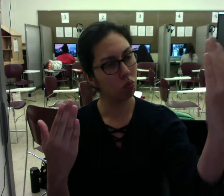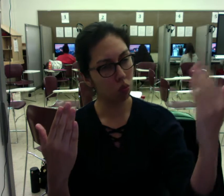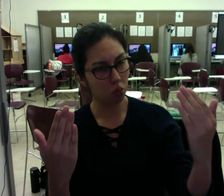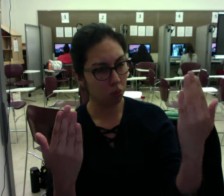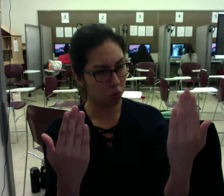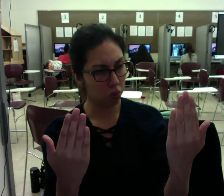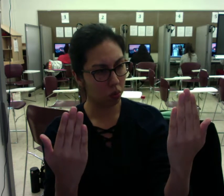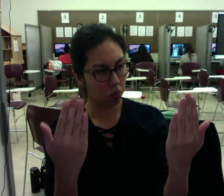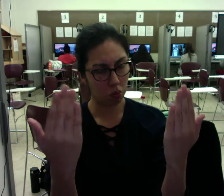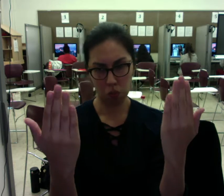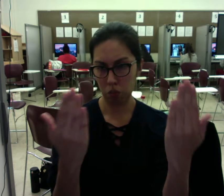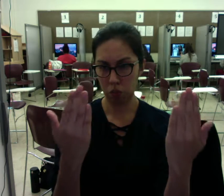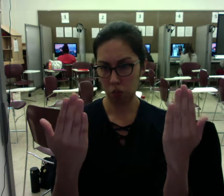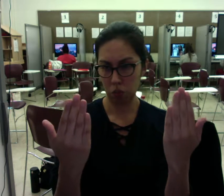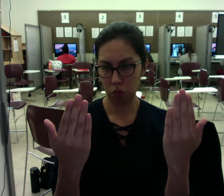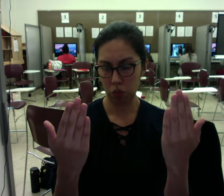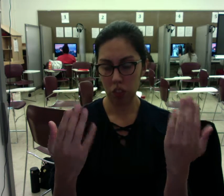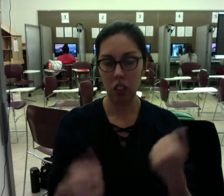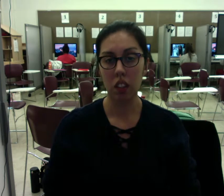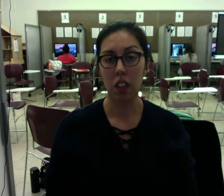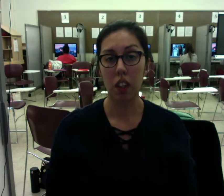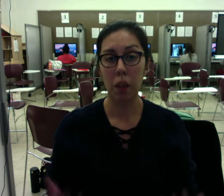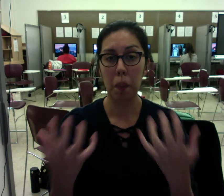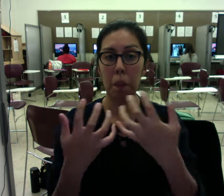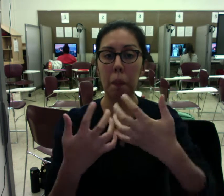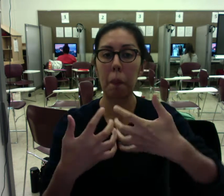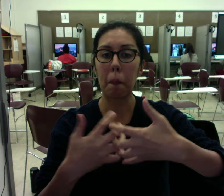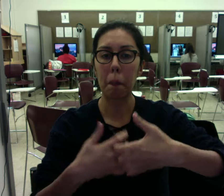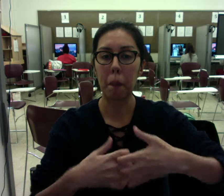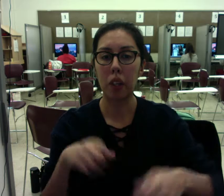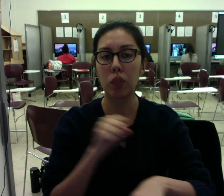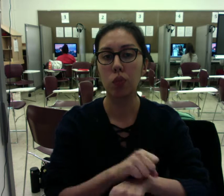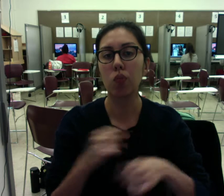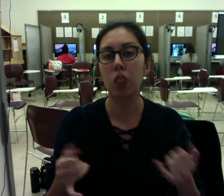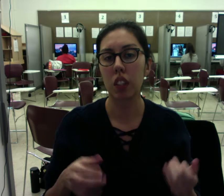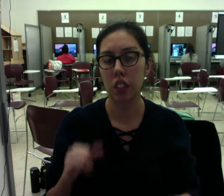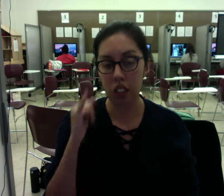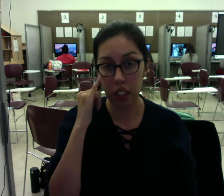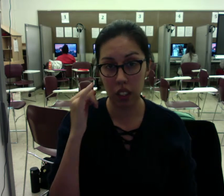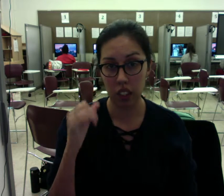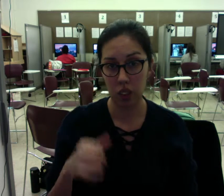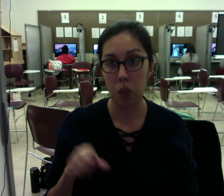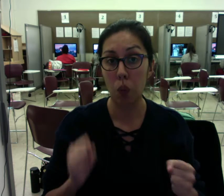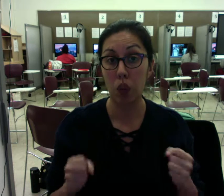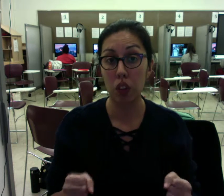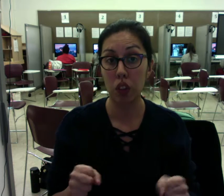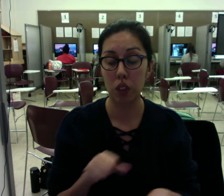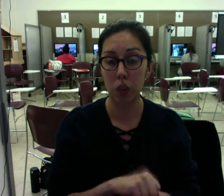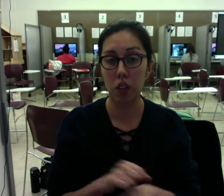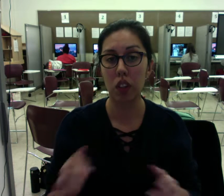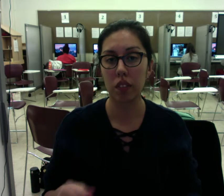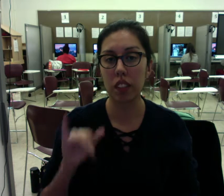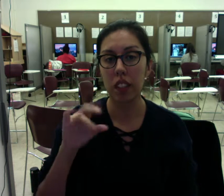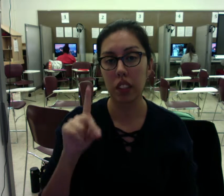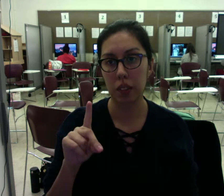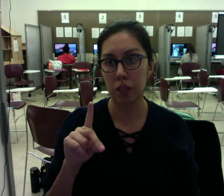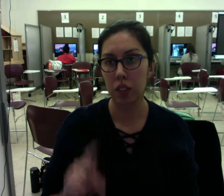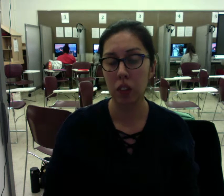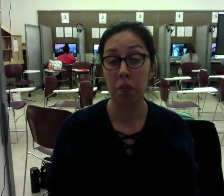to prevent someone from trying to embezzle or illegally get money out of a company that they ought not to. Once that's been done, then what